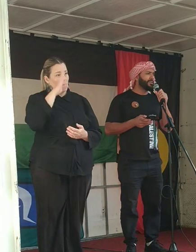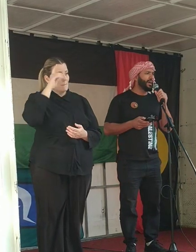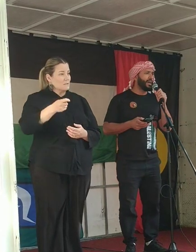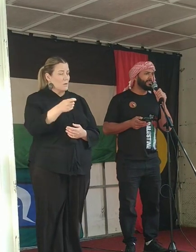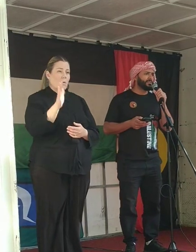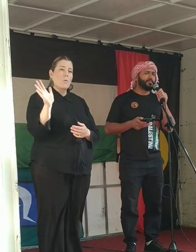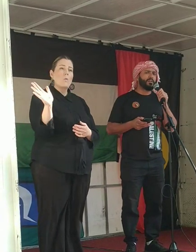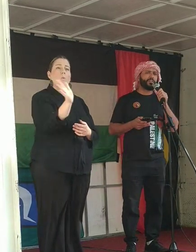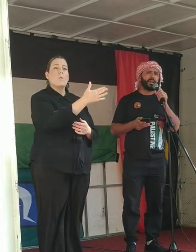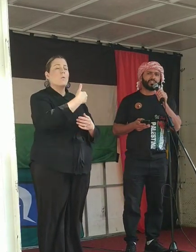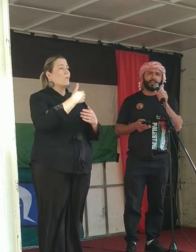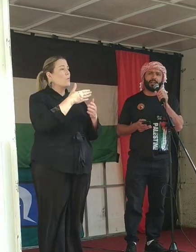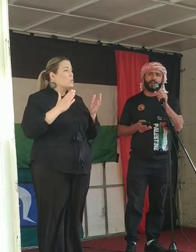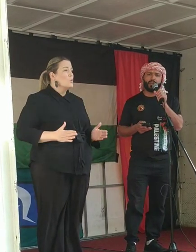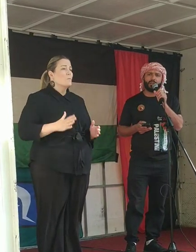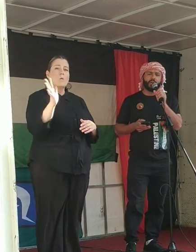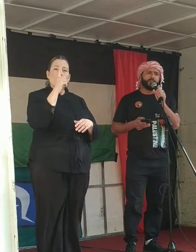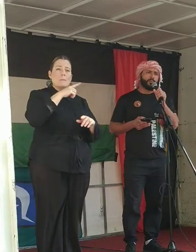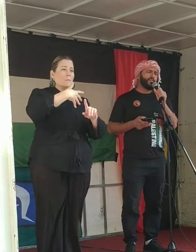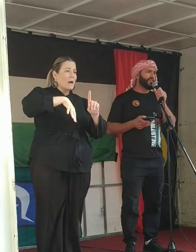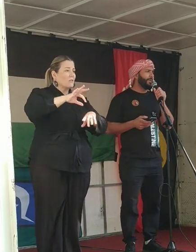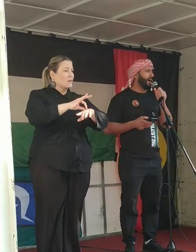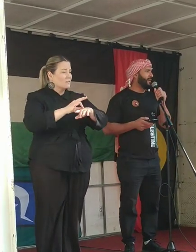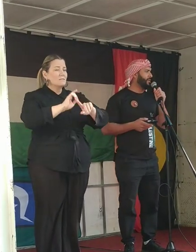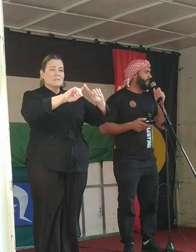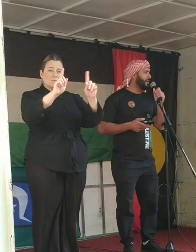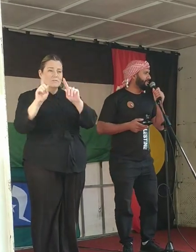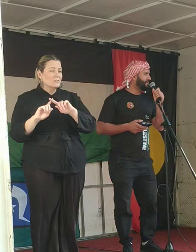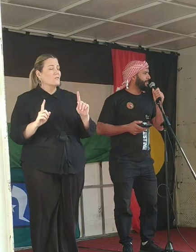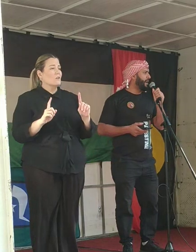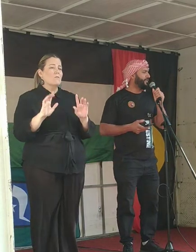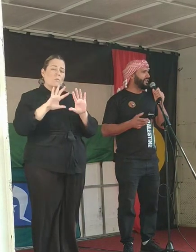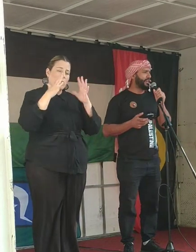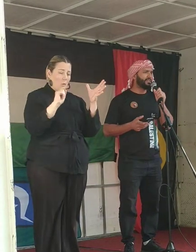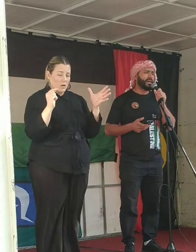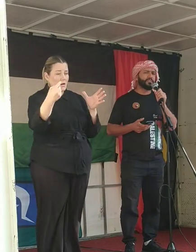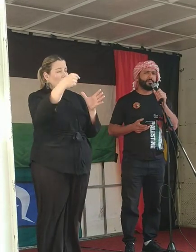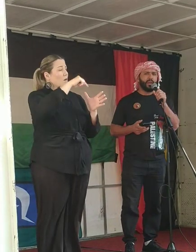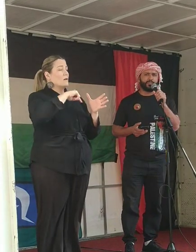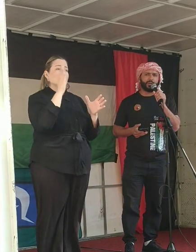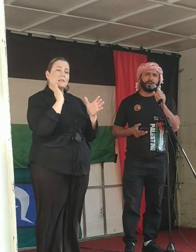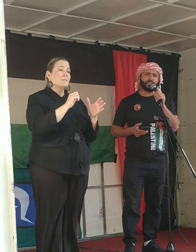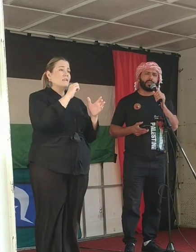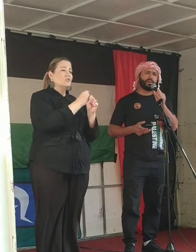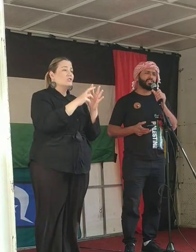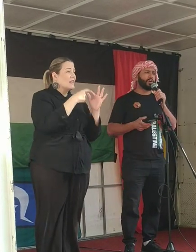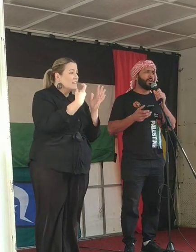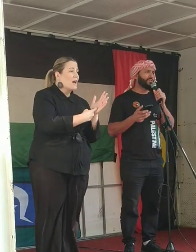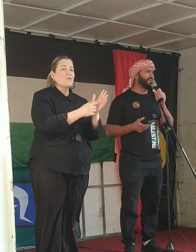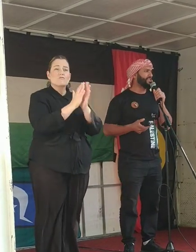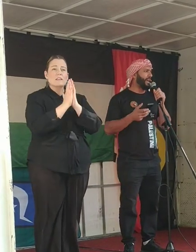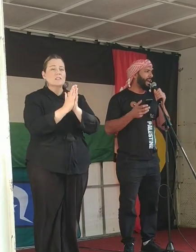every background, from every nationality, from every part of the world, from every gender, from every religion